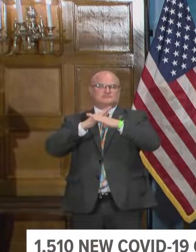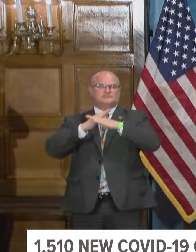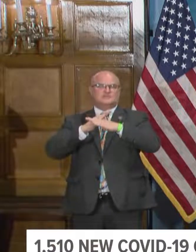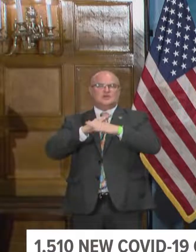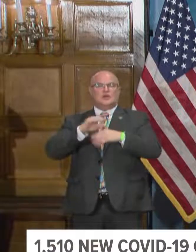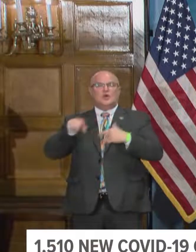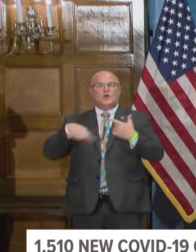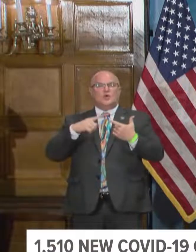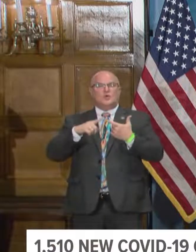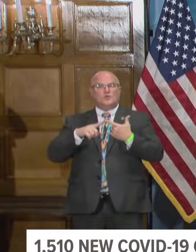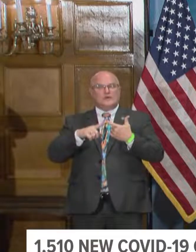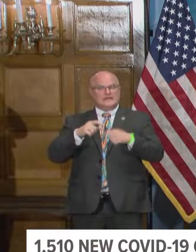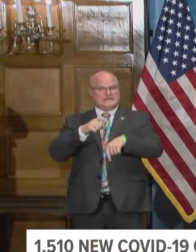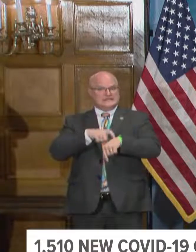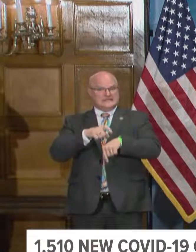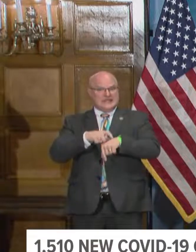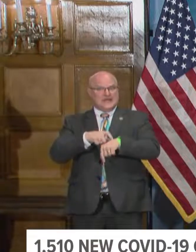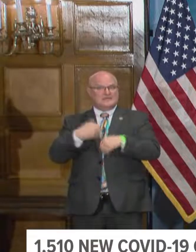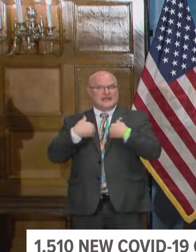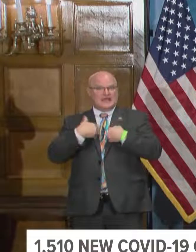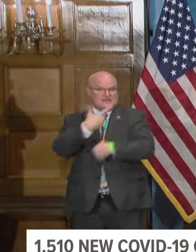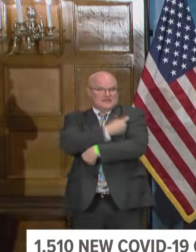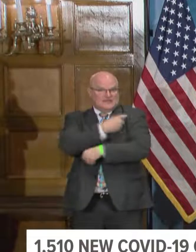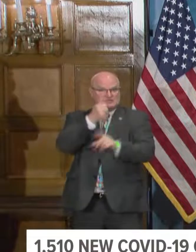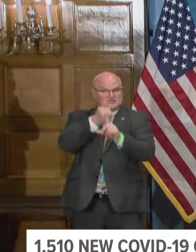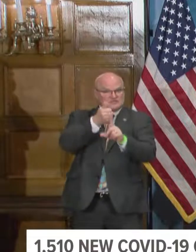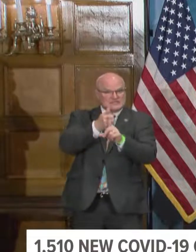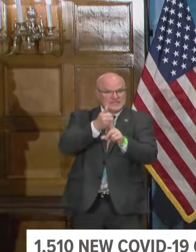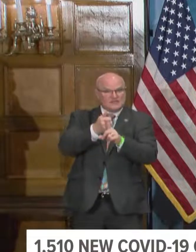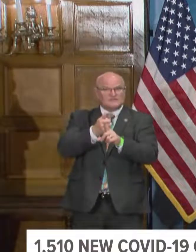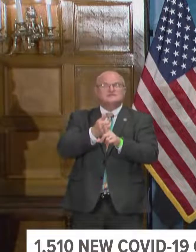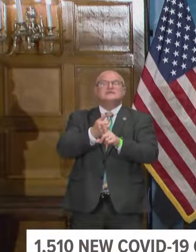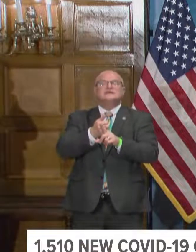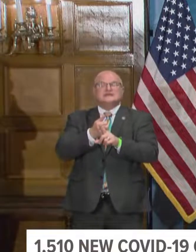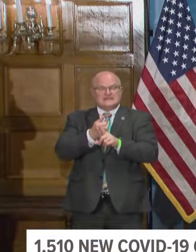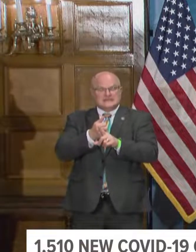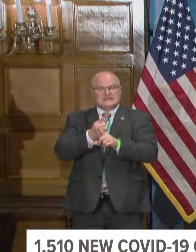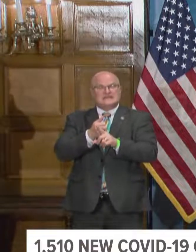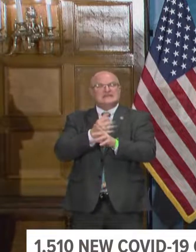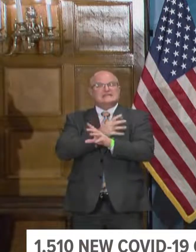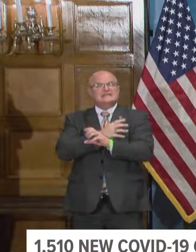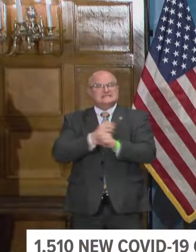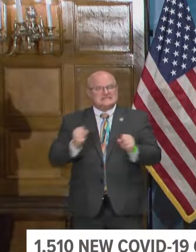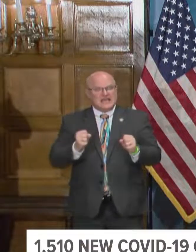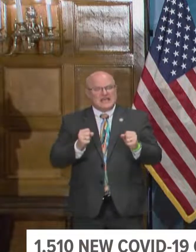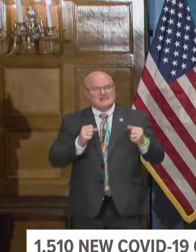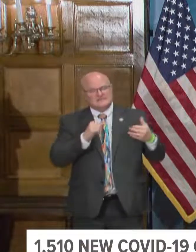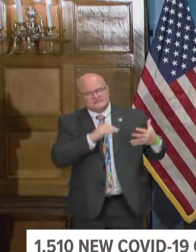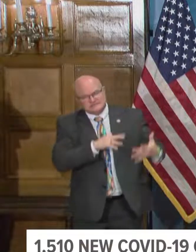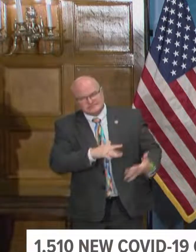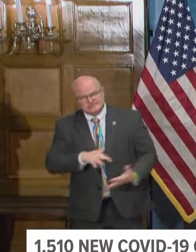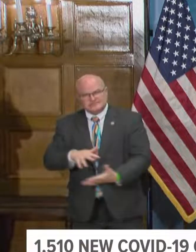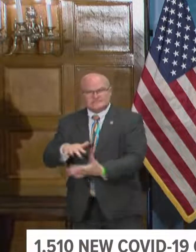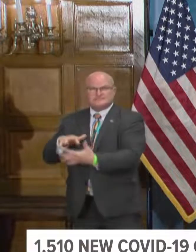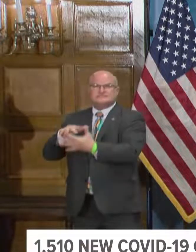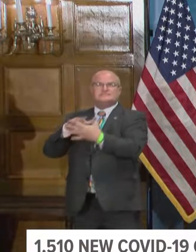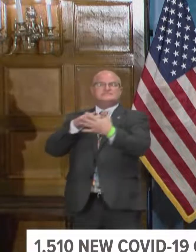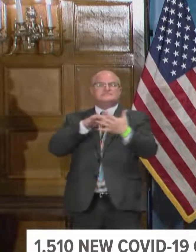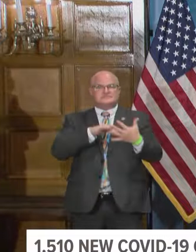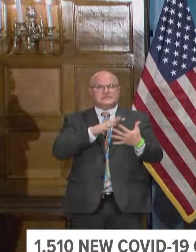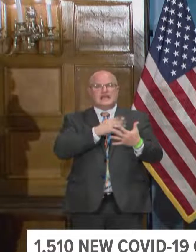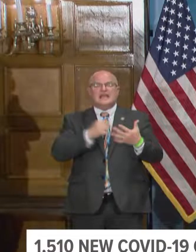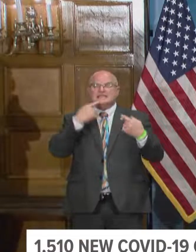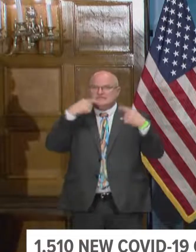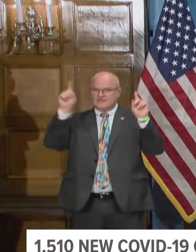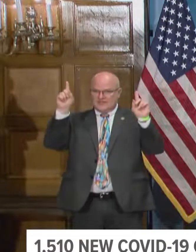the vaccine, I want to reinforce the fact that the vaccine is safe. It's been studied. It's been studied across all groups, and it is